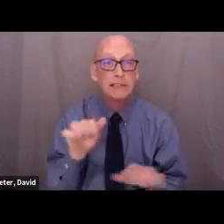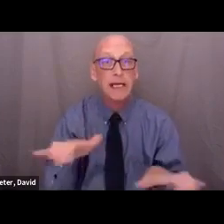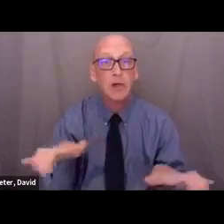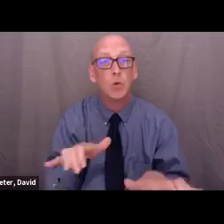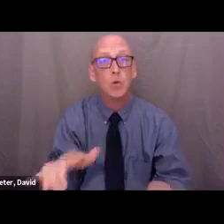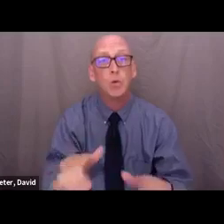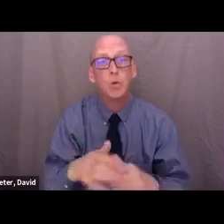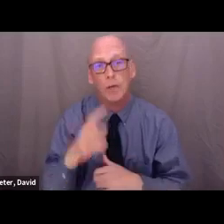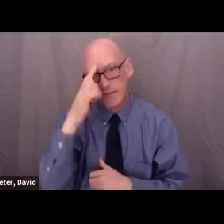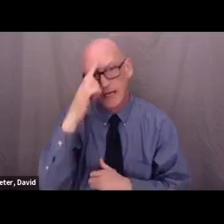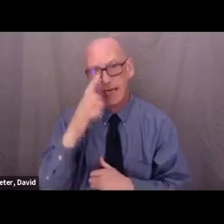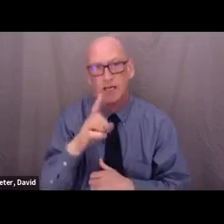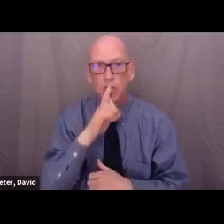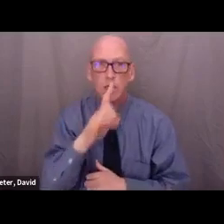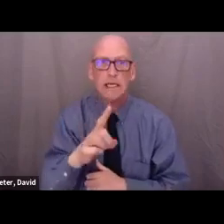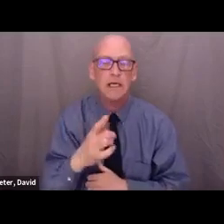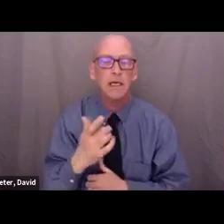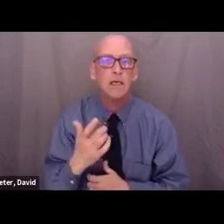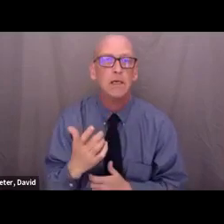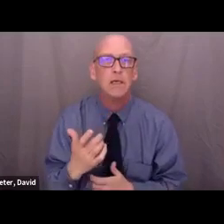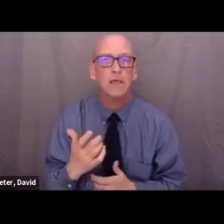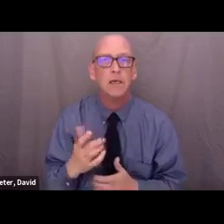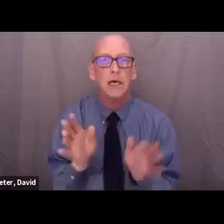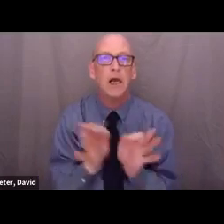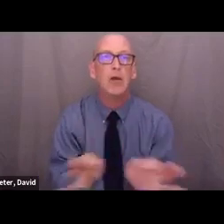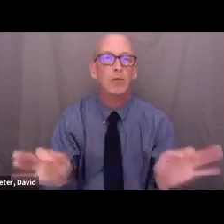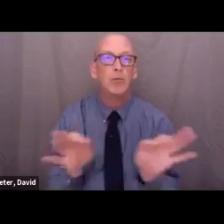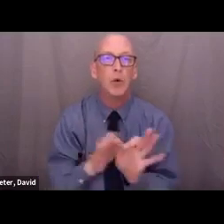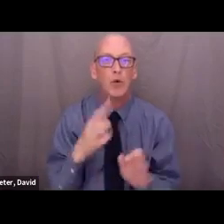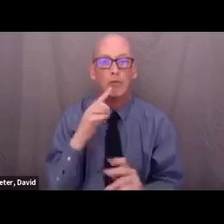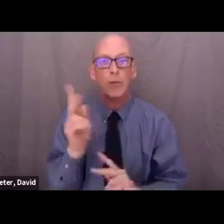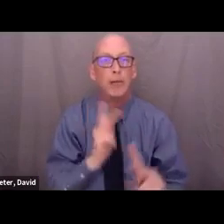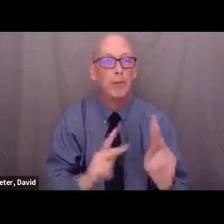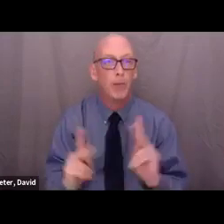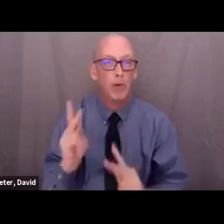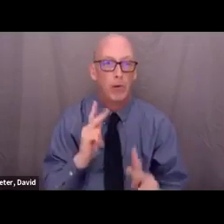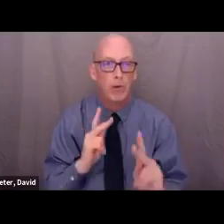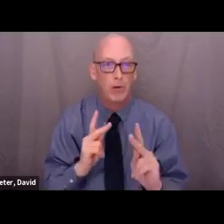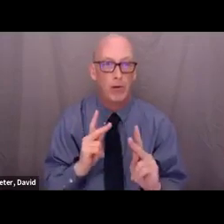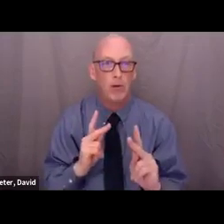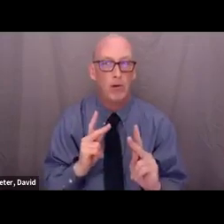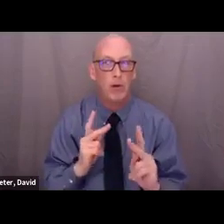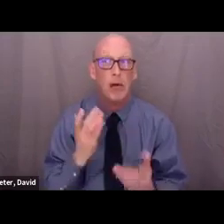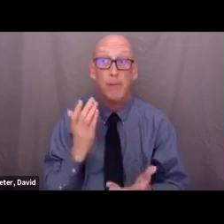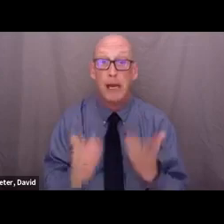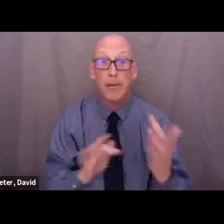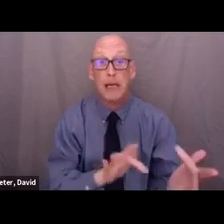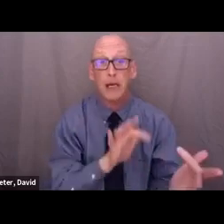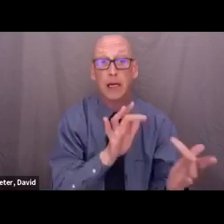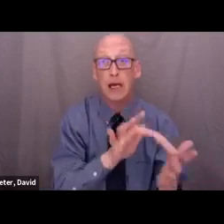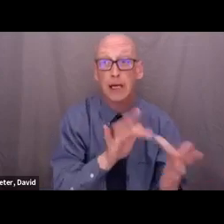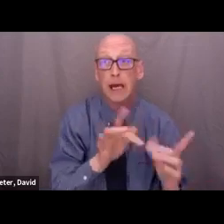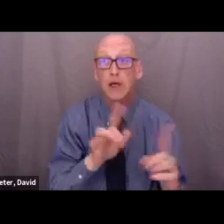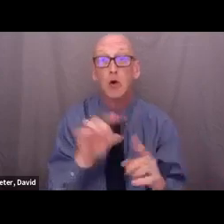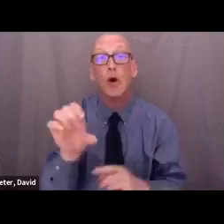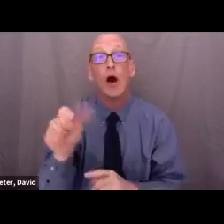And I think that it's really important for people to perhaps reach out to another friend to get a